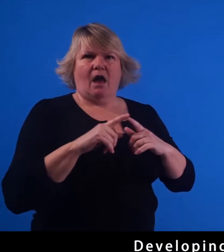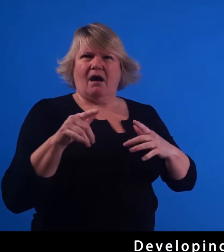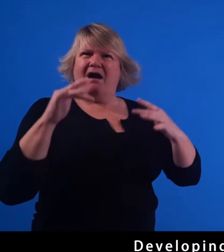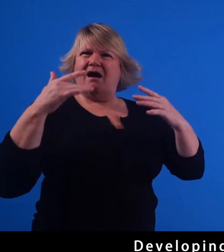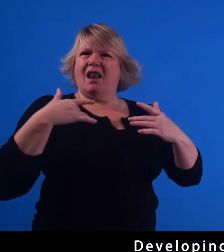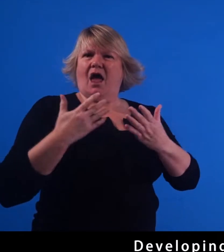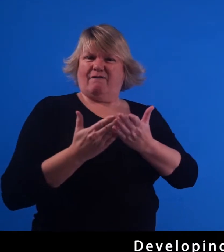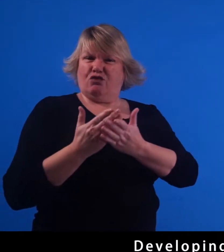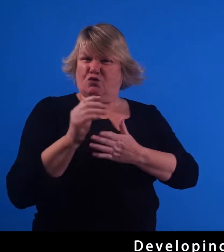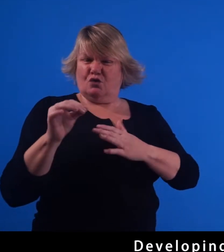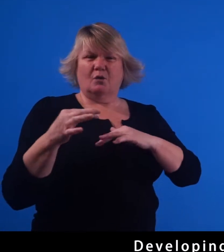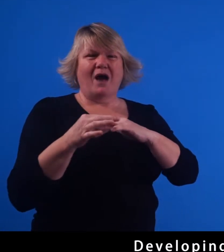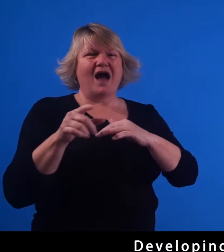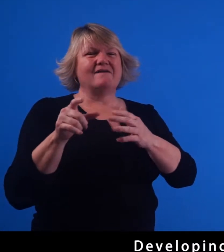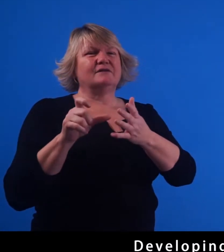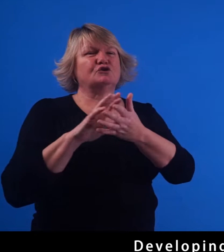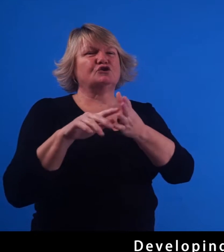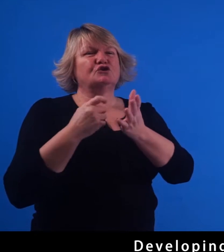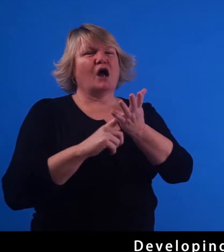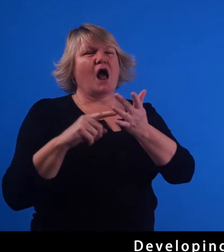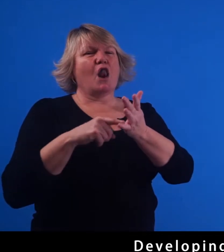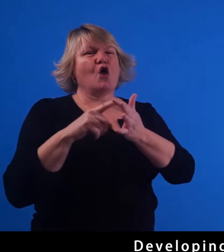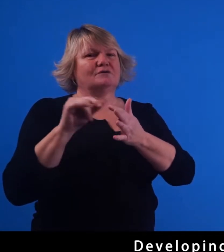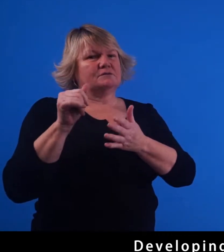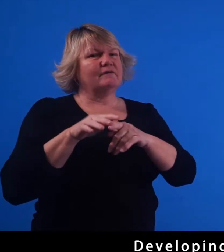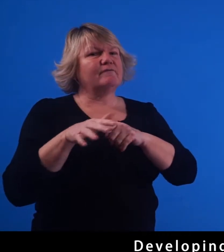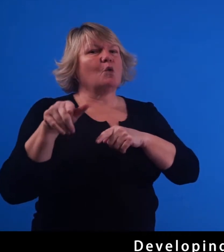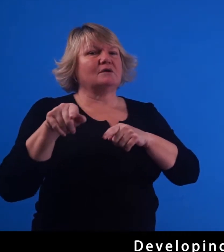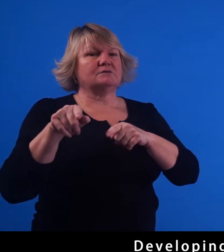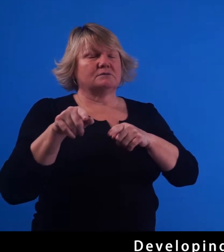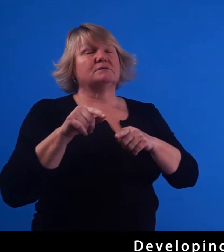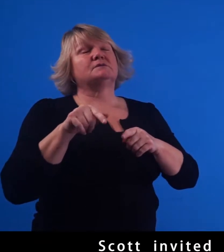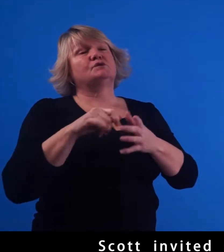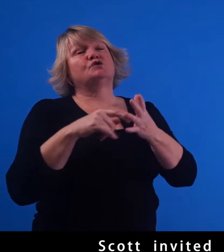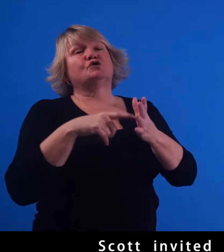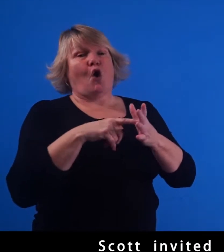Developing a taste for the high life through Charlotte's influence,